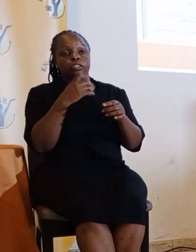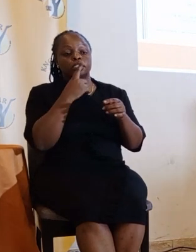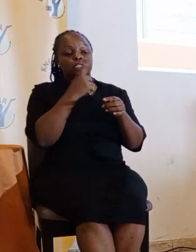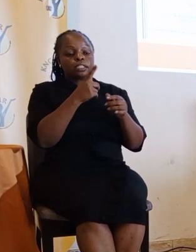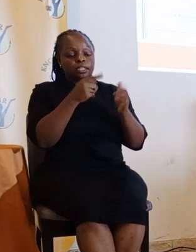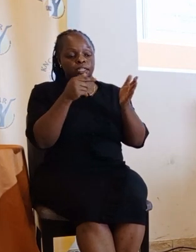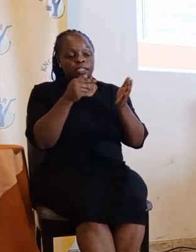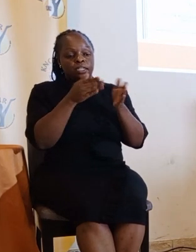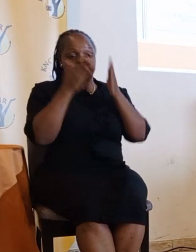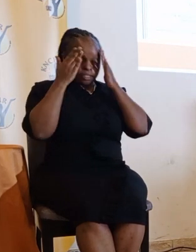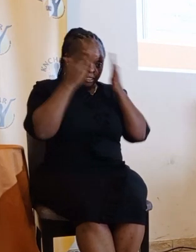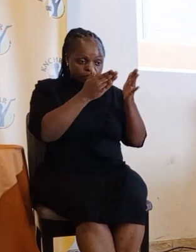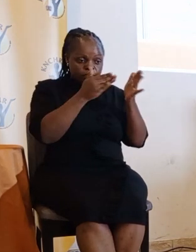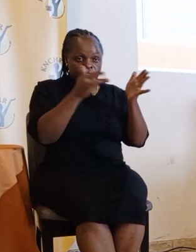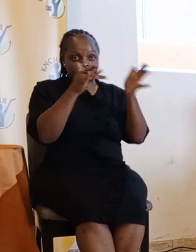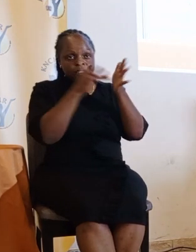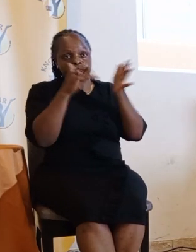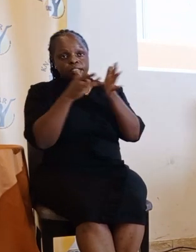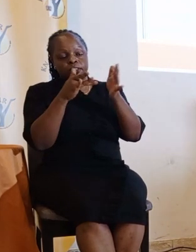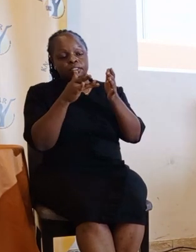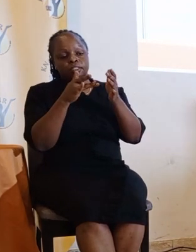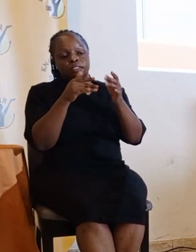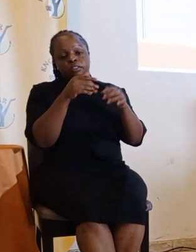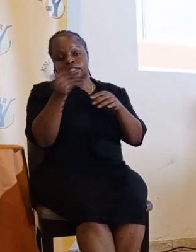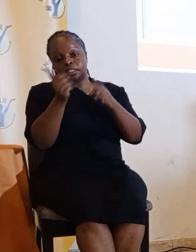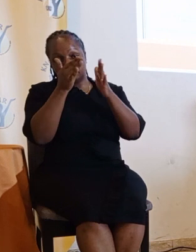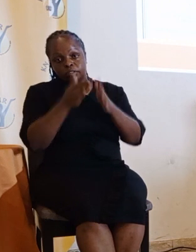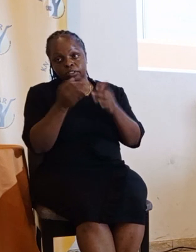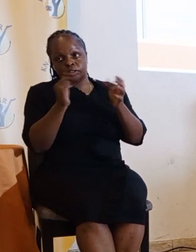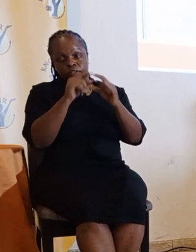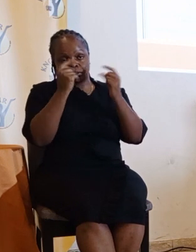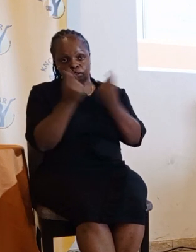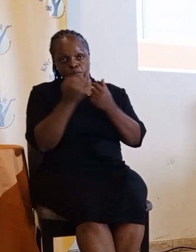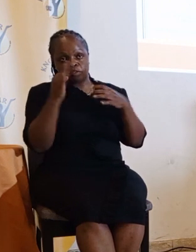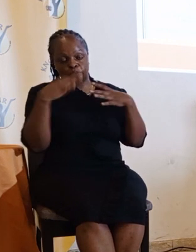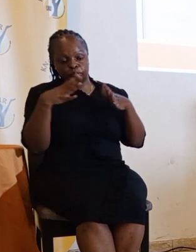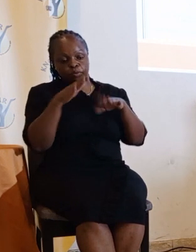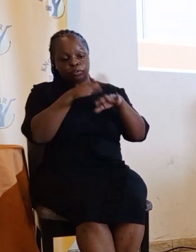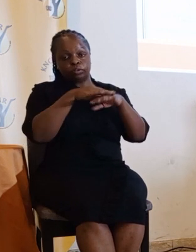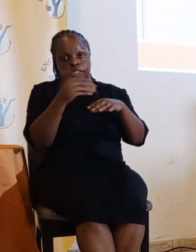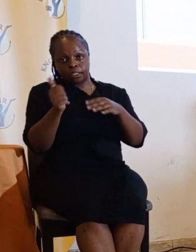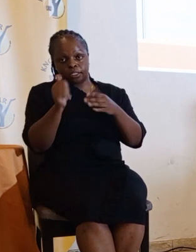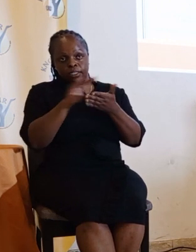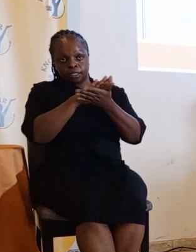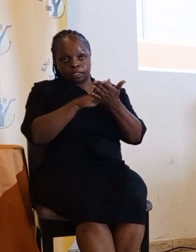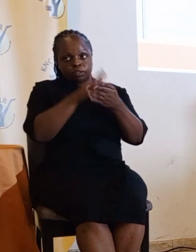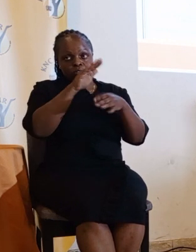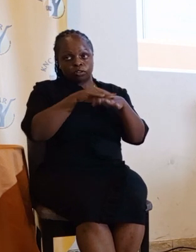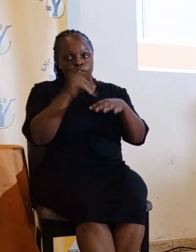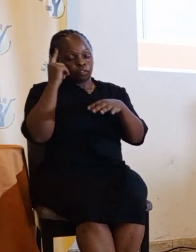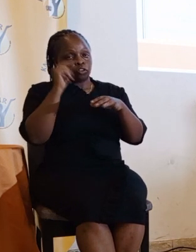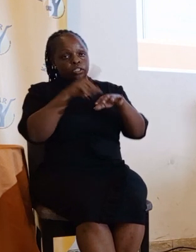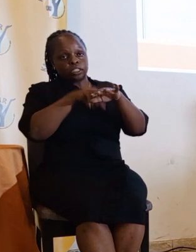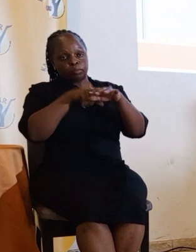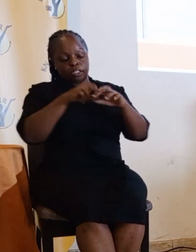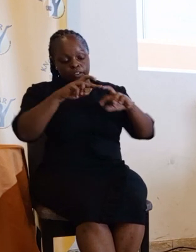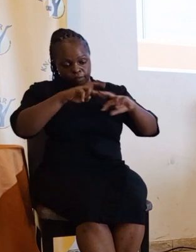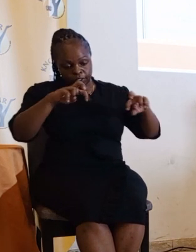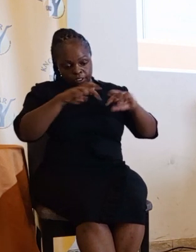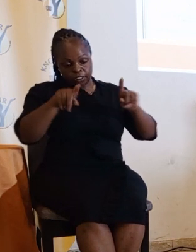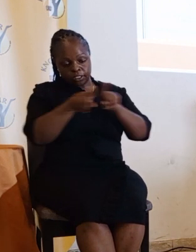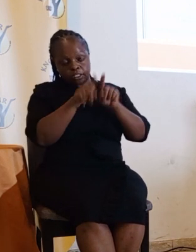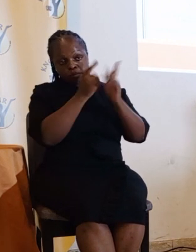targeted attacks against any person or group of persons on any ground and calls for timely investigation and